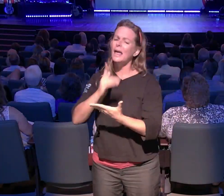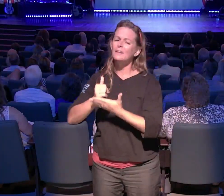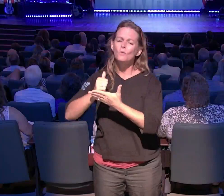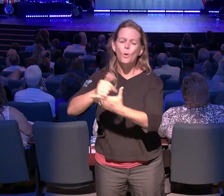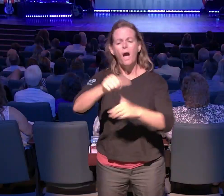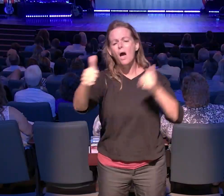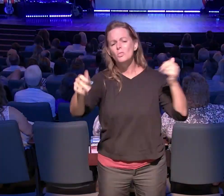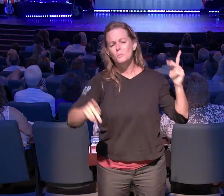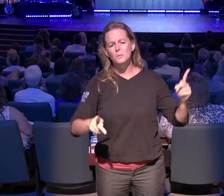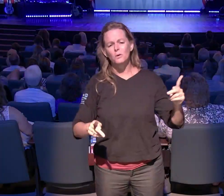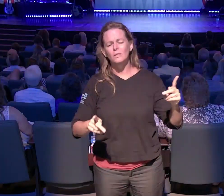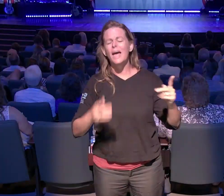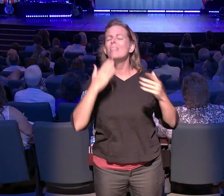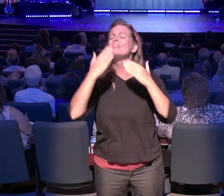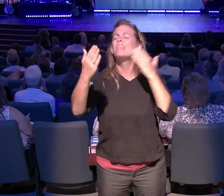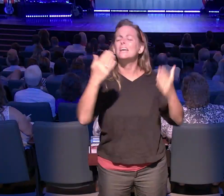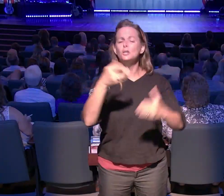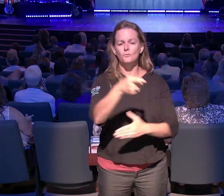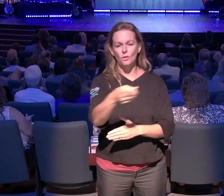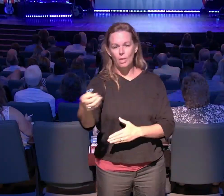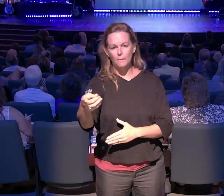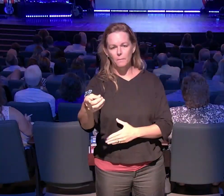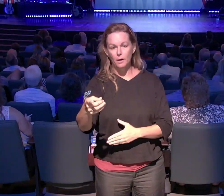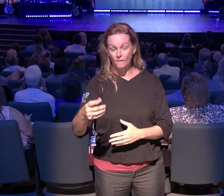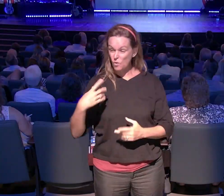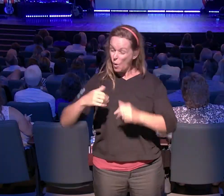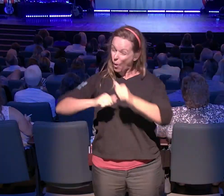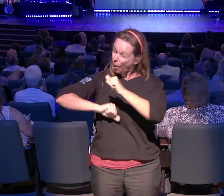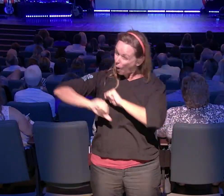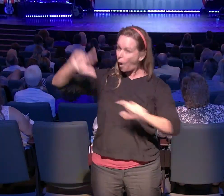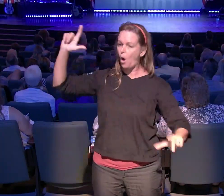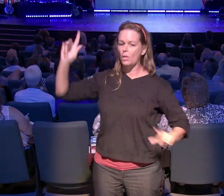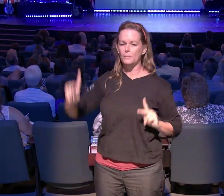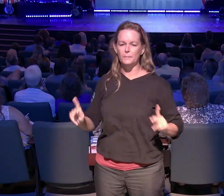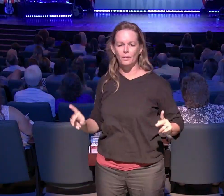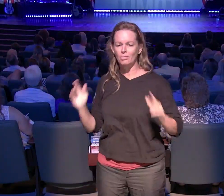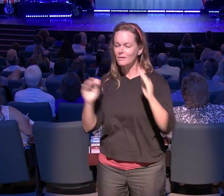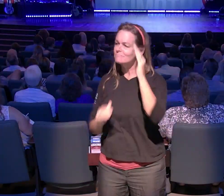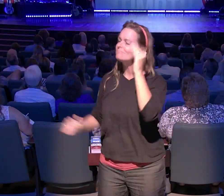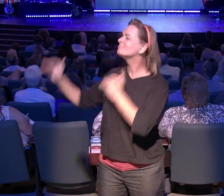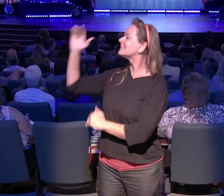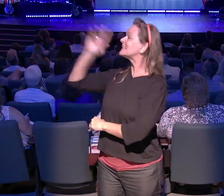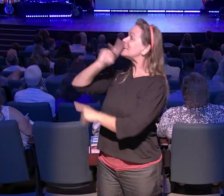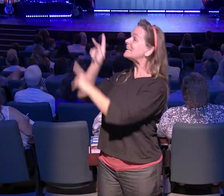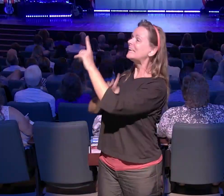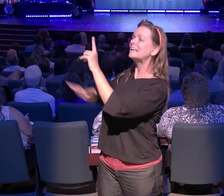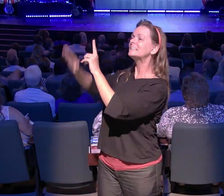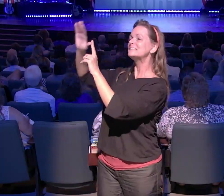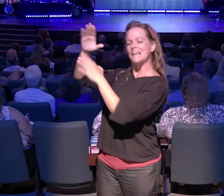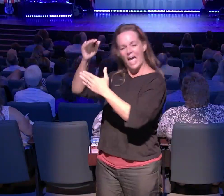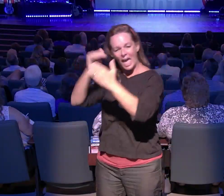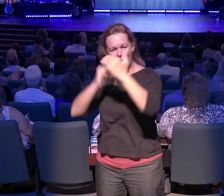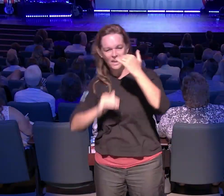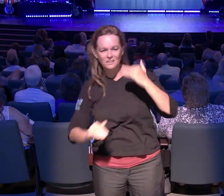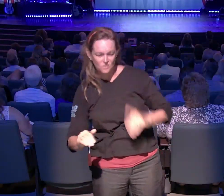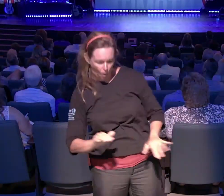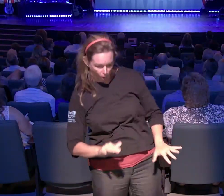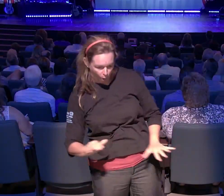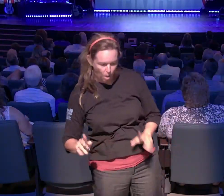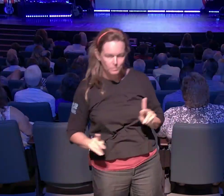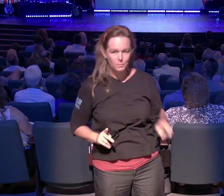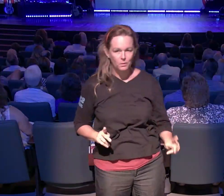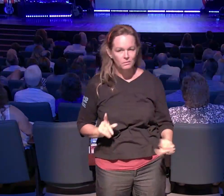people, for kings and to all those in authority, that we may live peaceful and quiet lives in all godliness